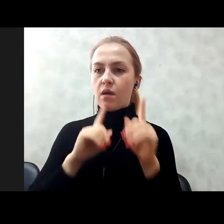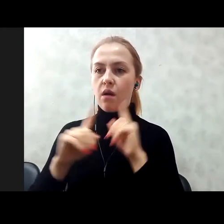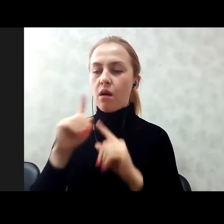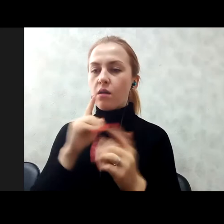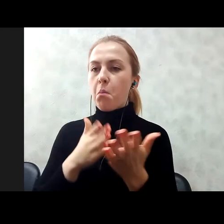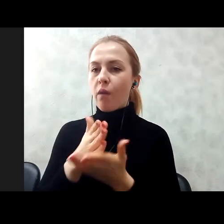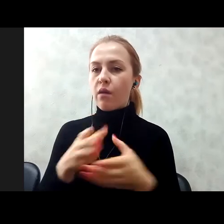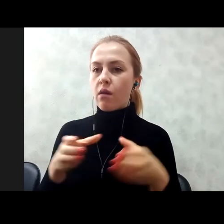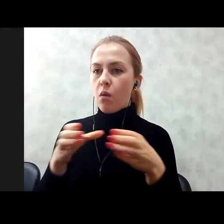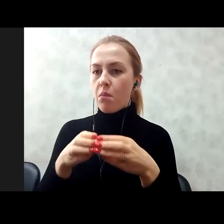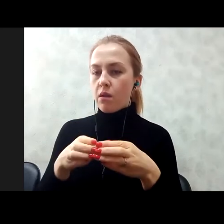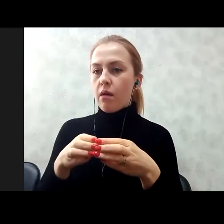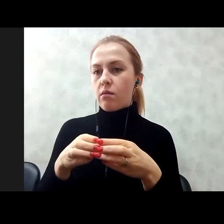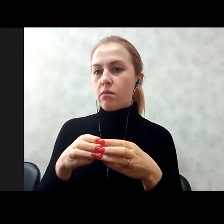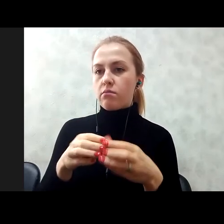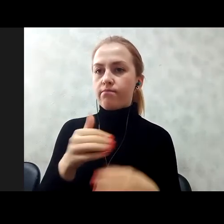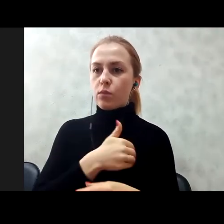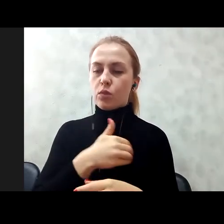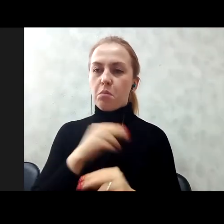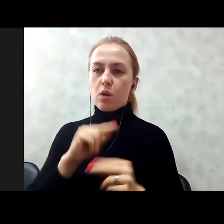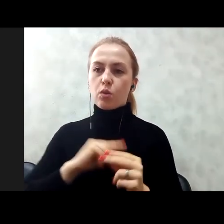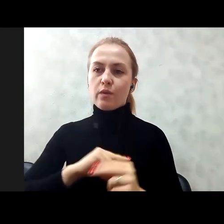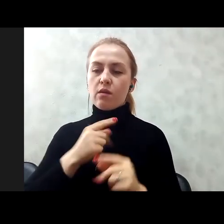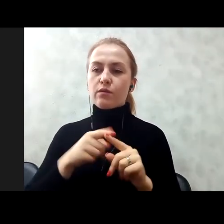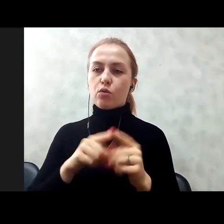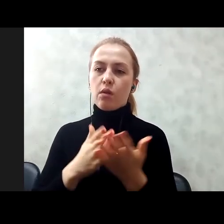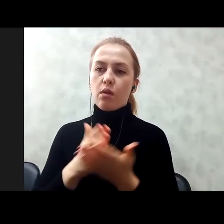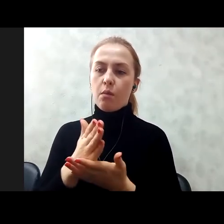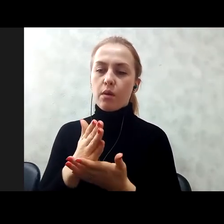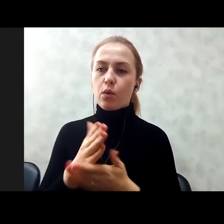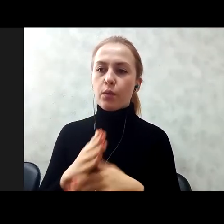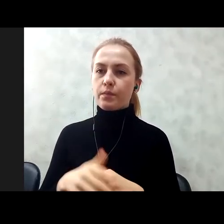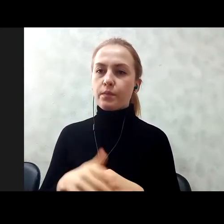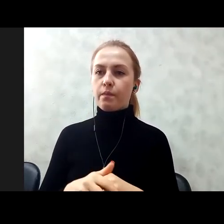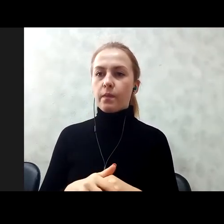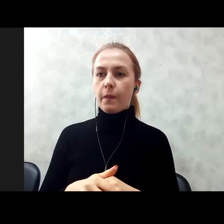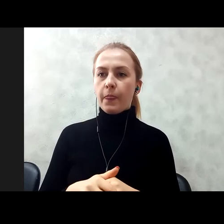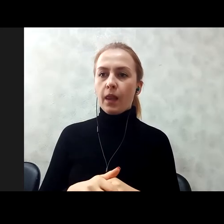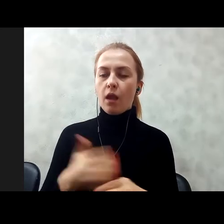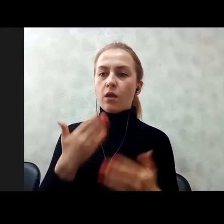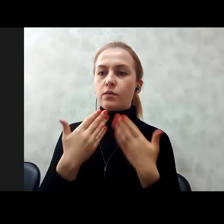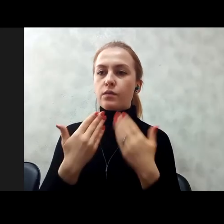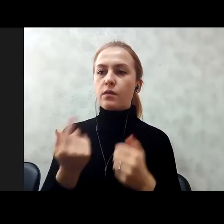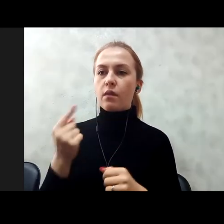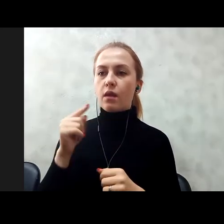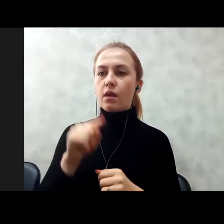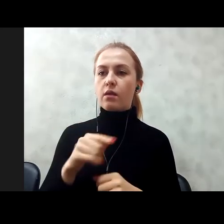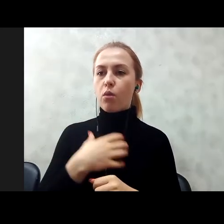are particularly thankful to or grateful to our international partners for their